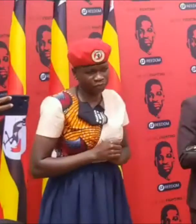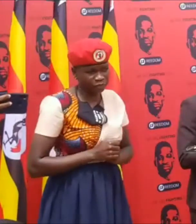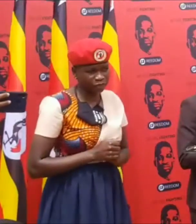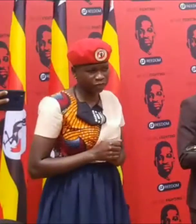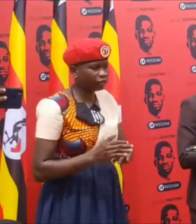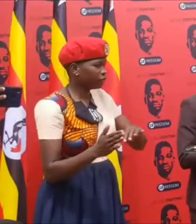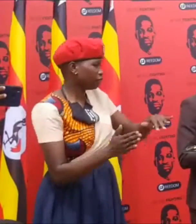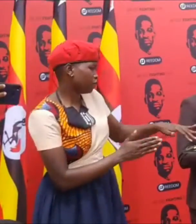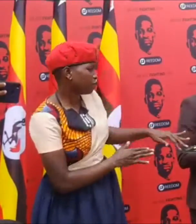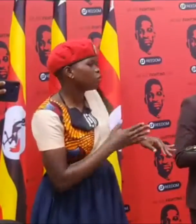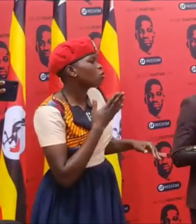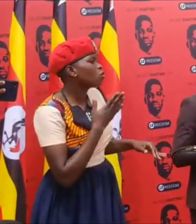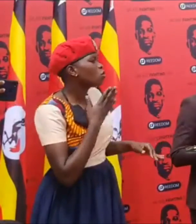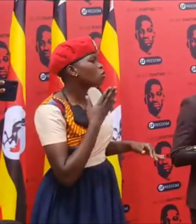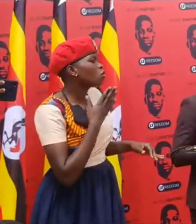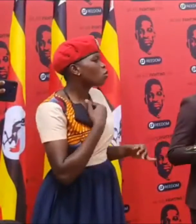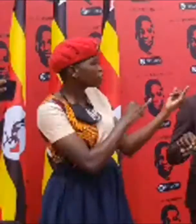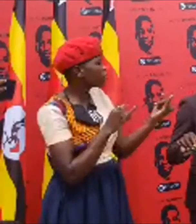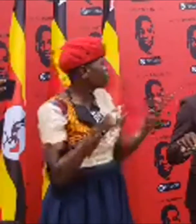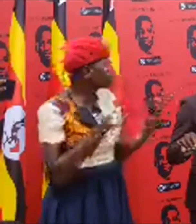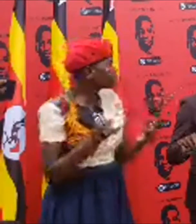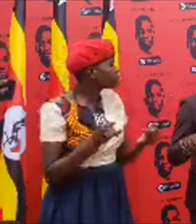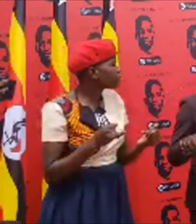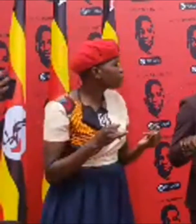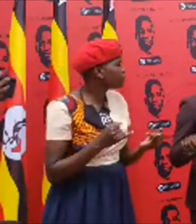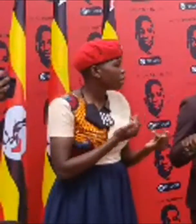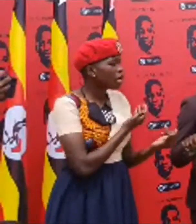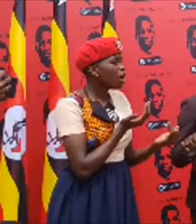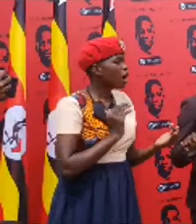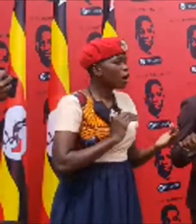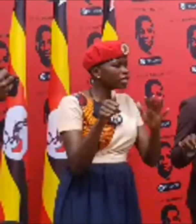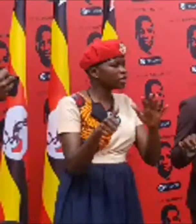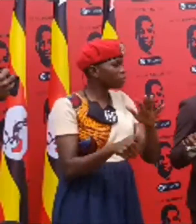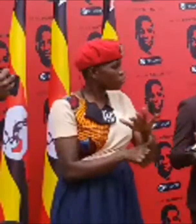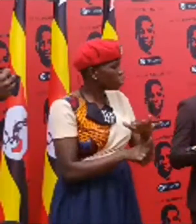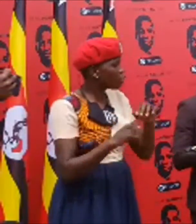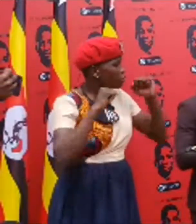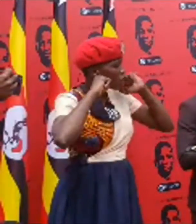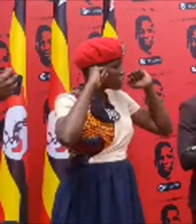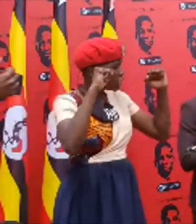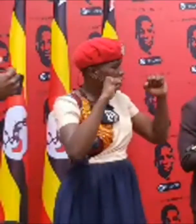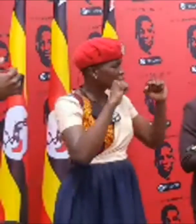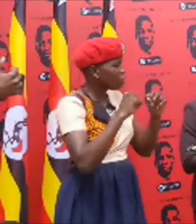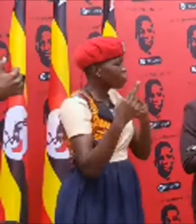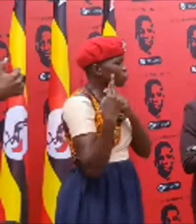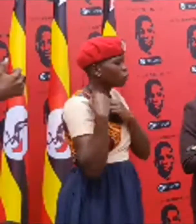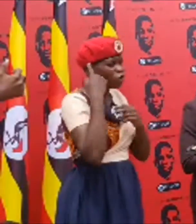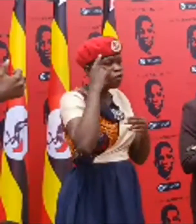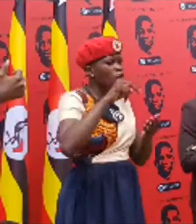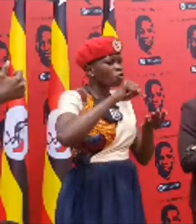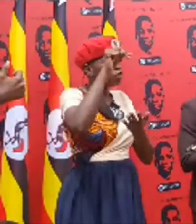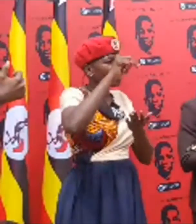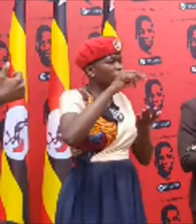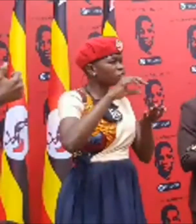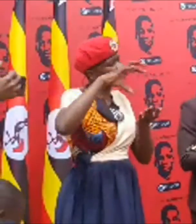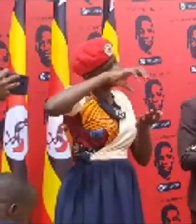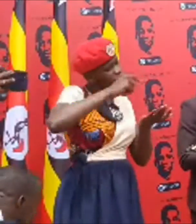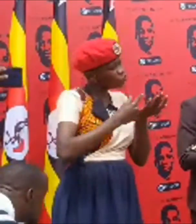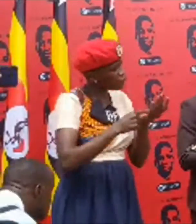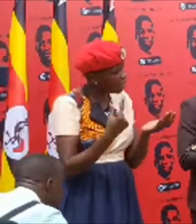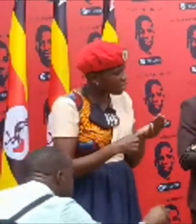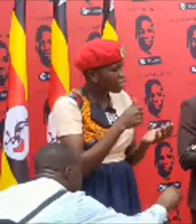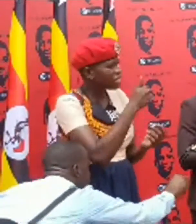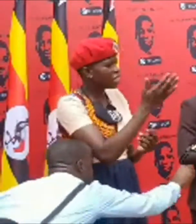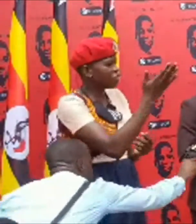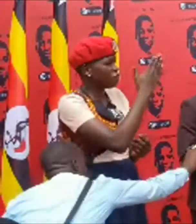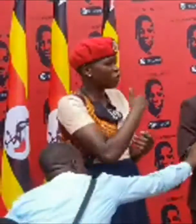I'm going to invite our Deputy President in charge of Northern Region, who has just come back from a